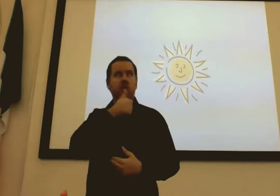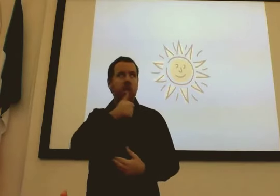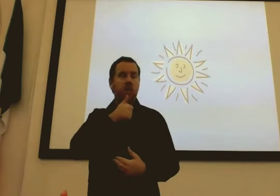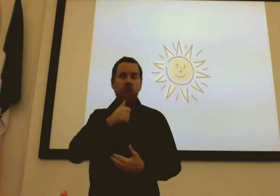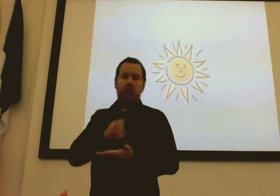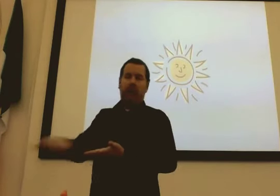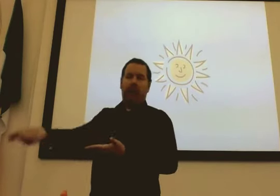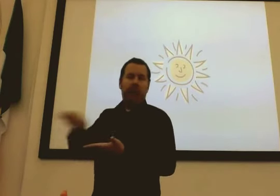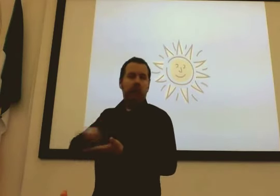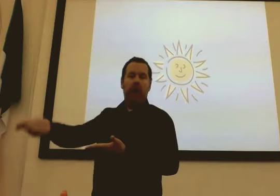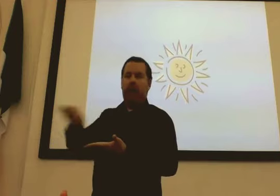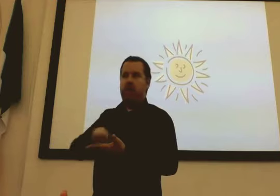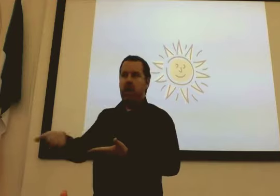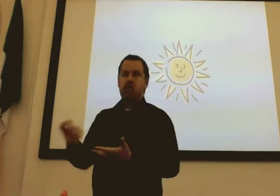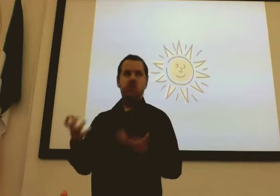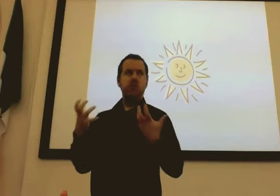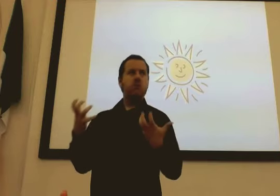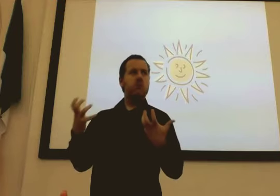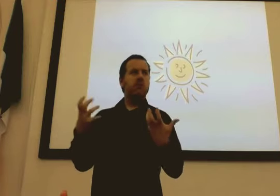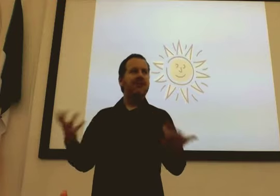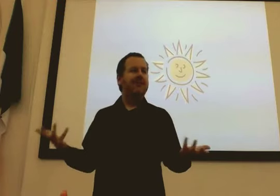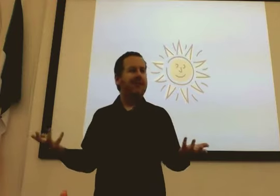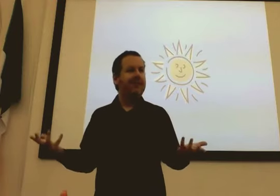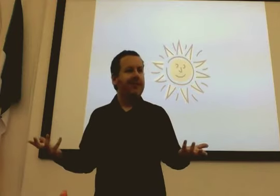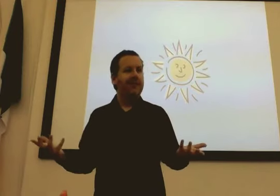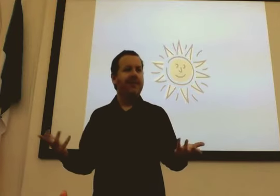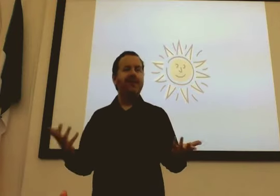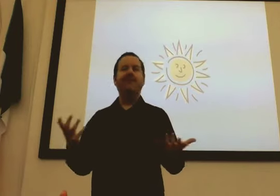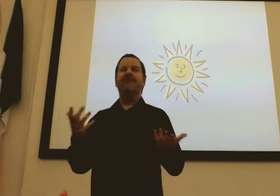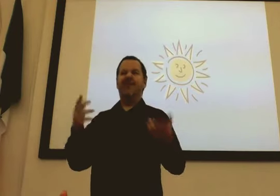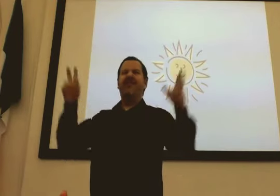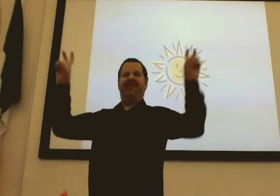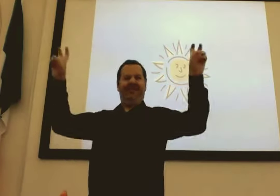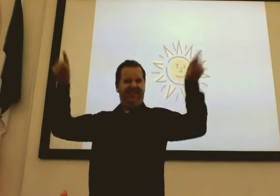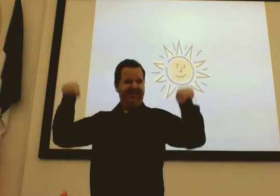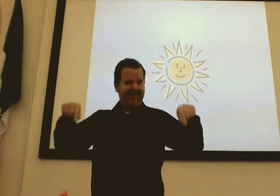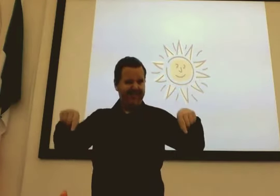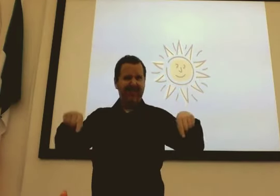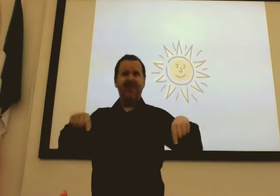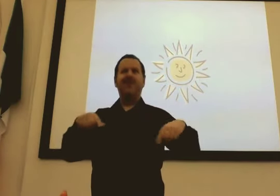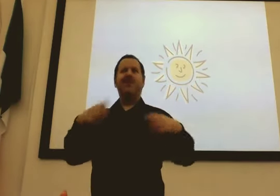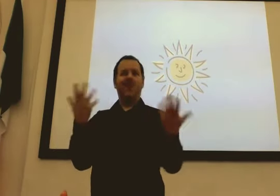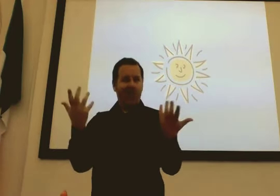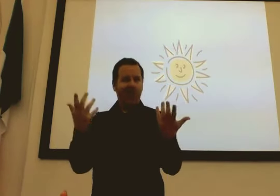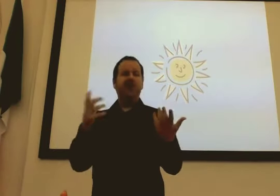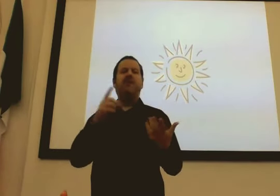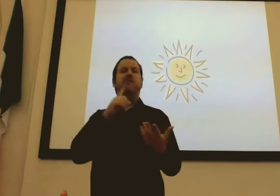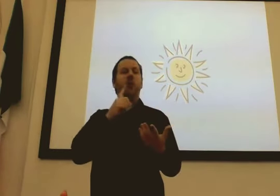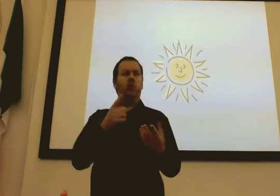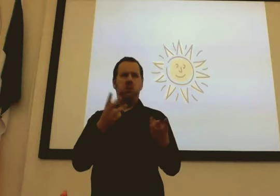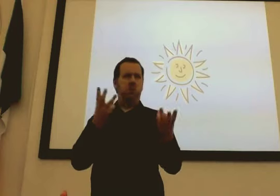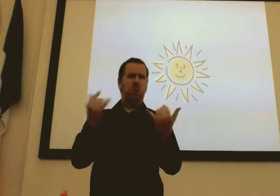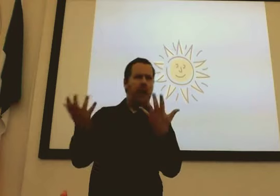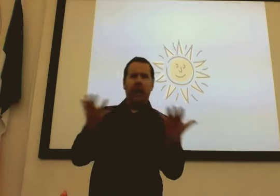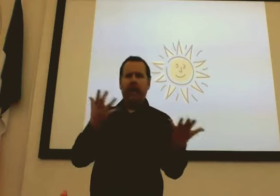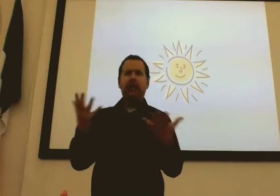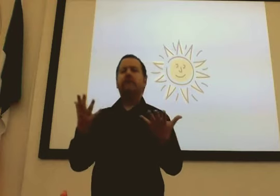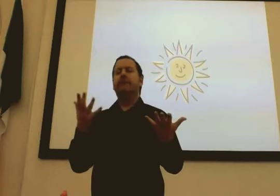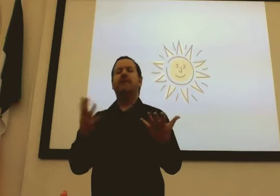to the fact that when people were having to pay out for the fact that people were deaf.